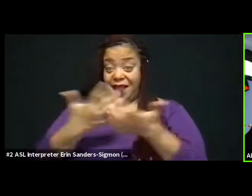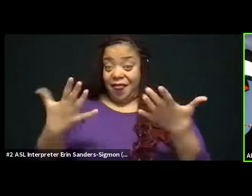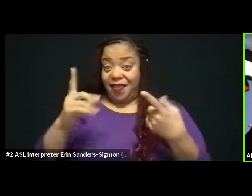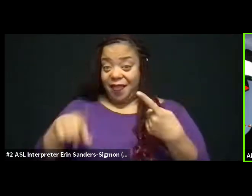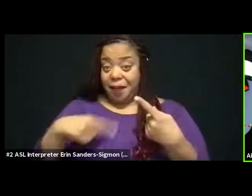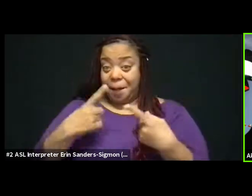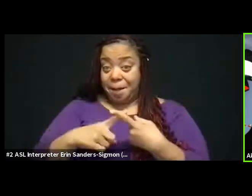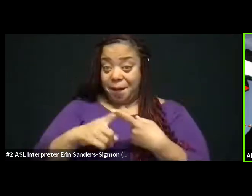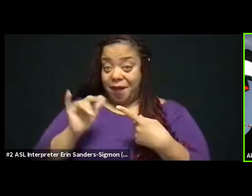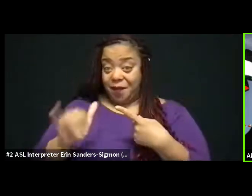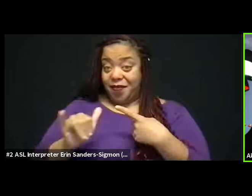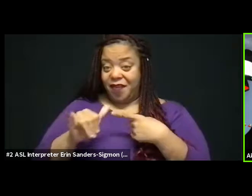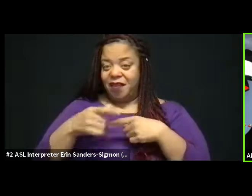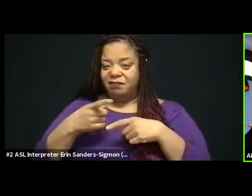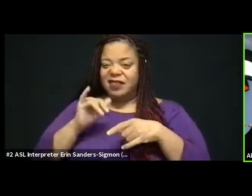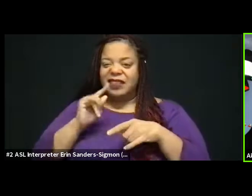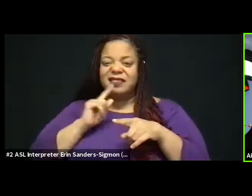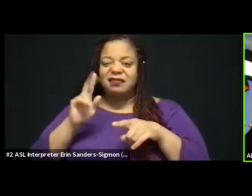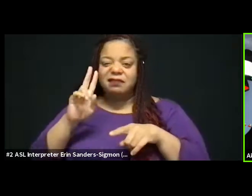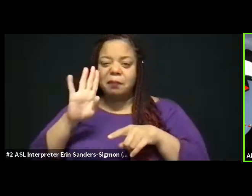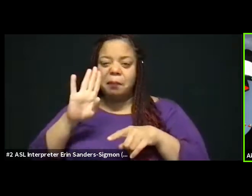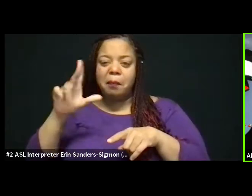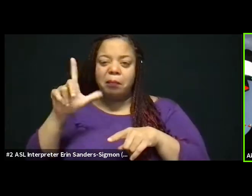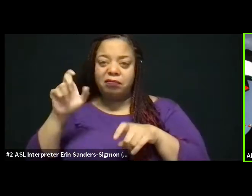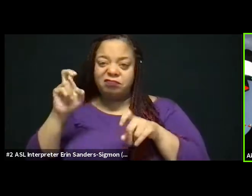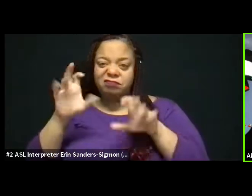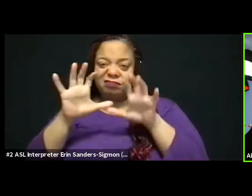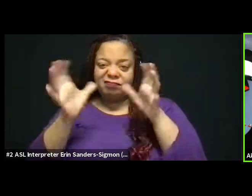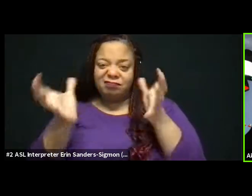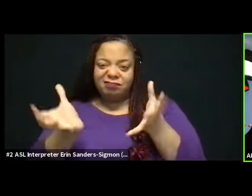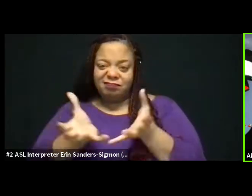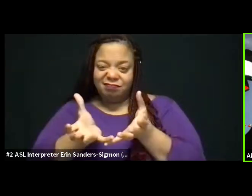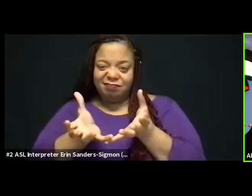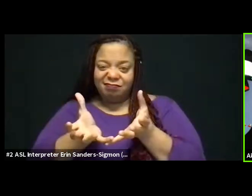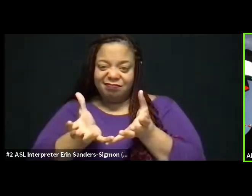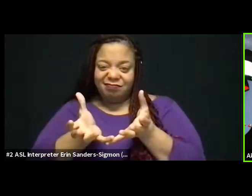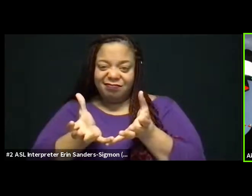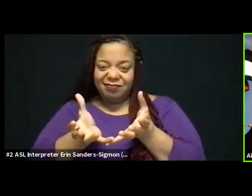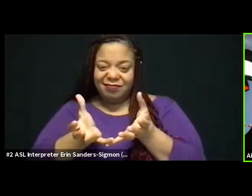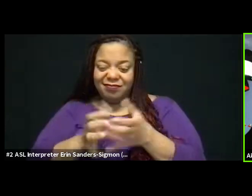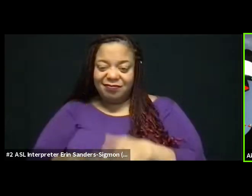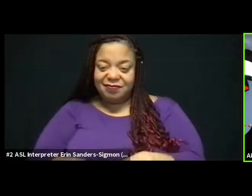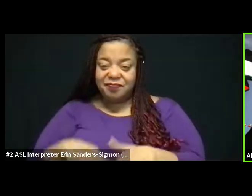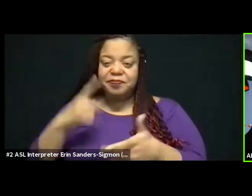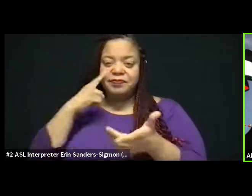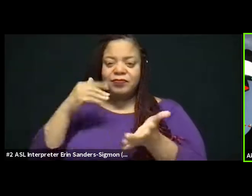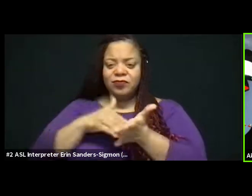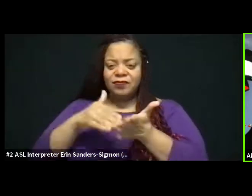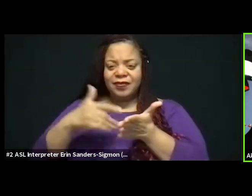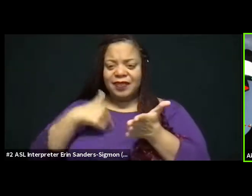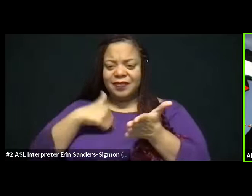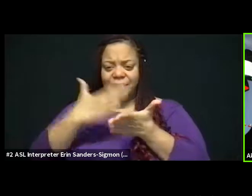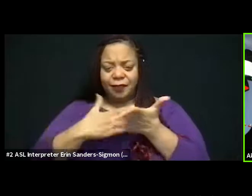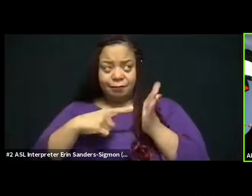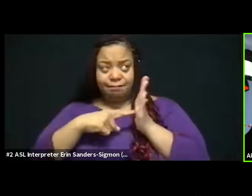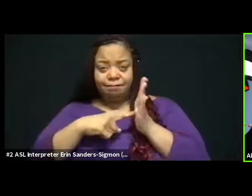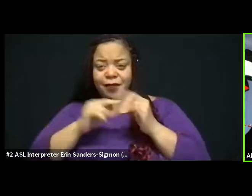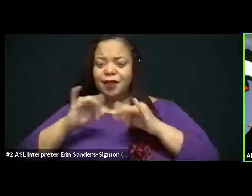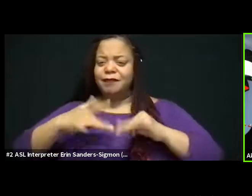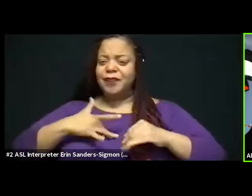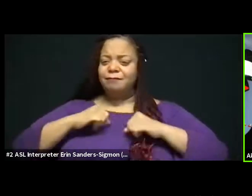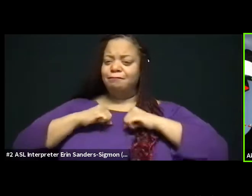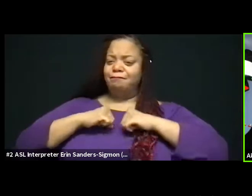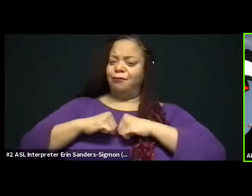bubble. I think often of some semblance of protection, at least it used to